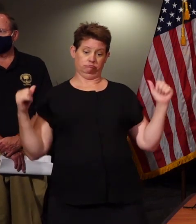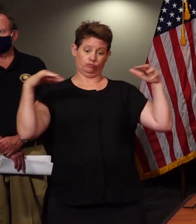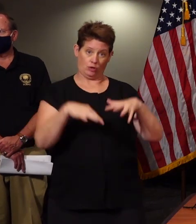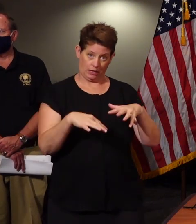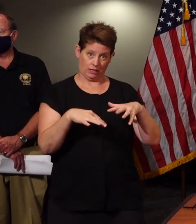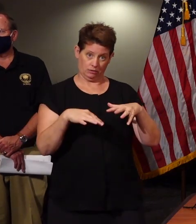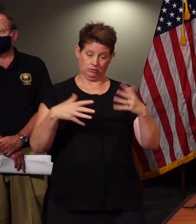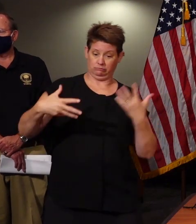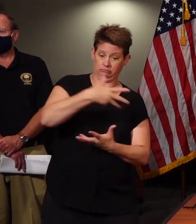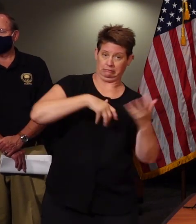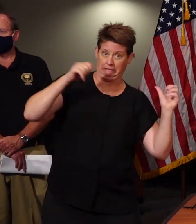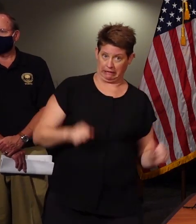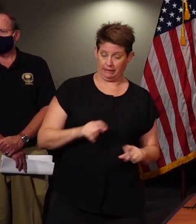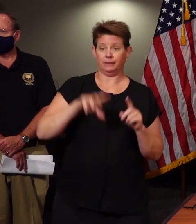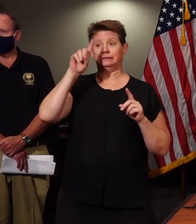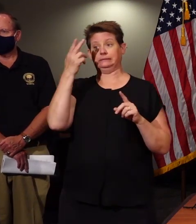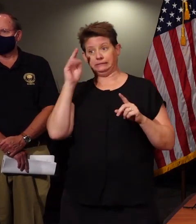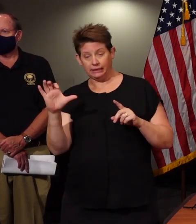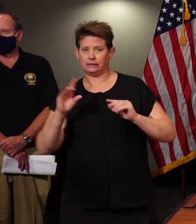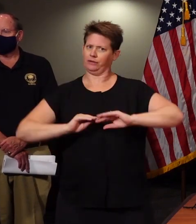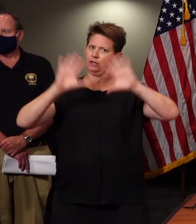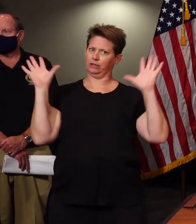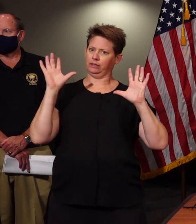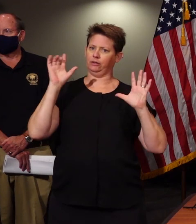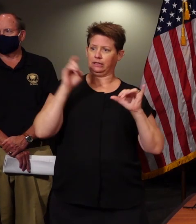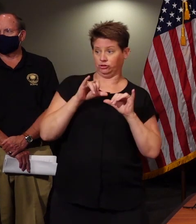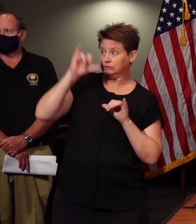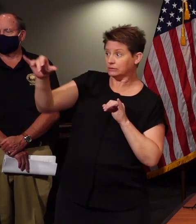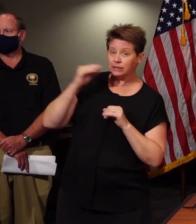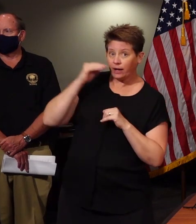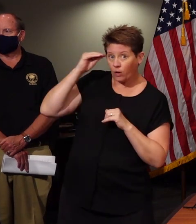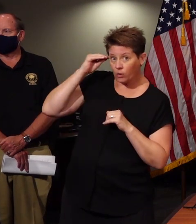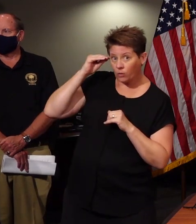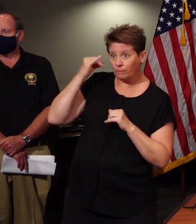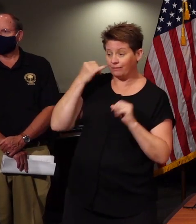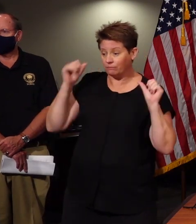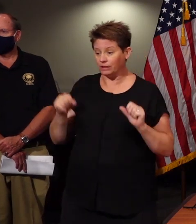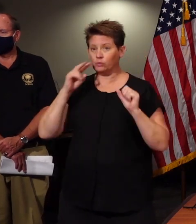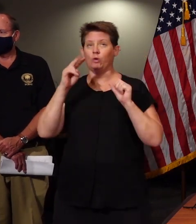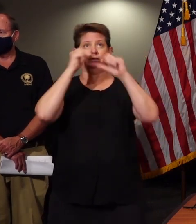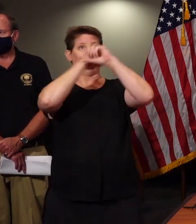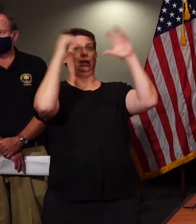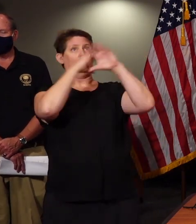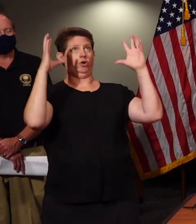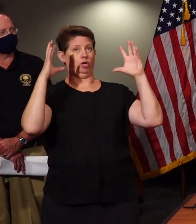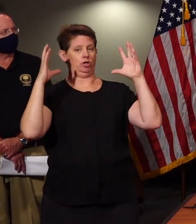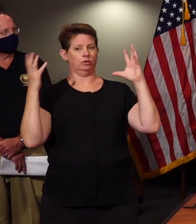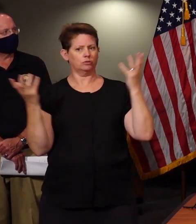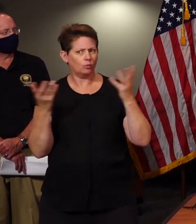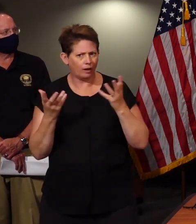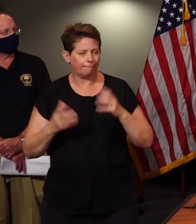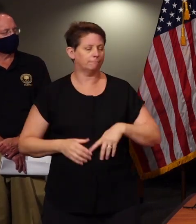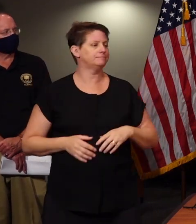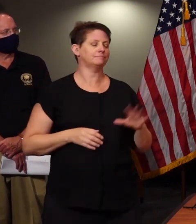DHEC's recommendation being very clear that people should be staying at home if possible, or watching fireworks or any other displays. No, we're saying the